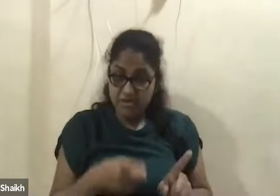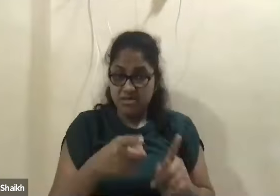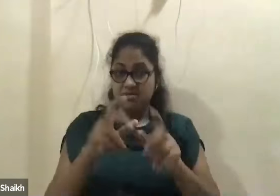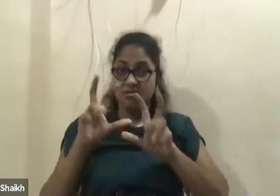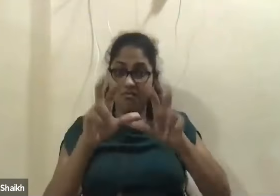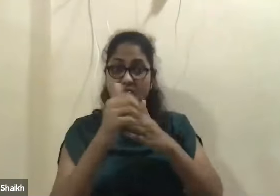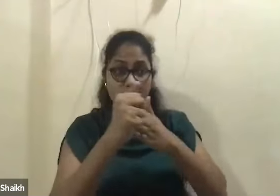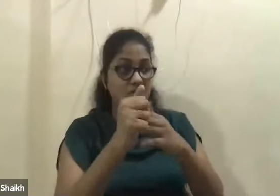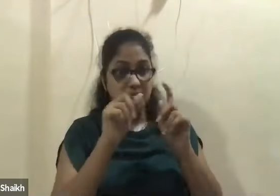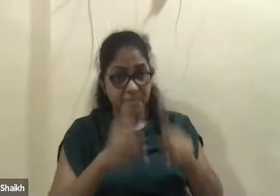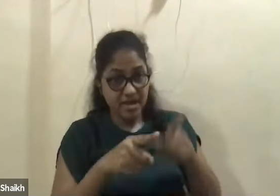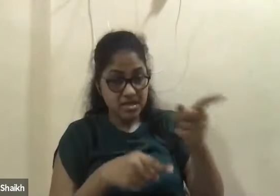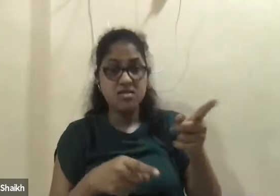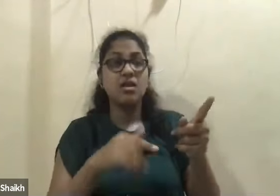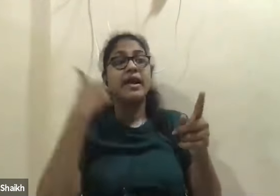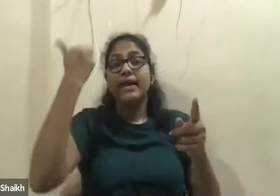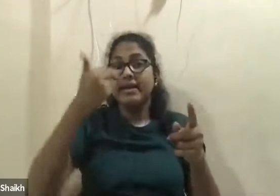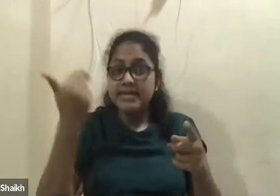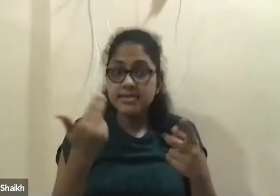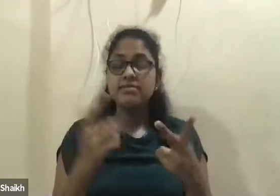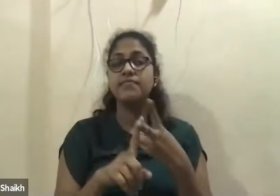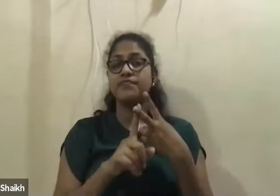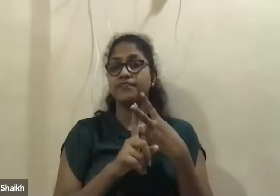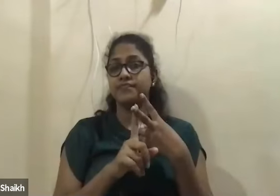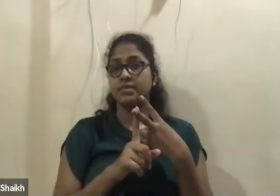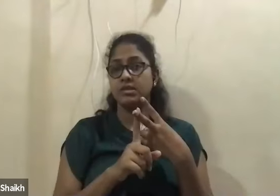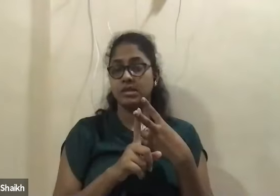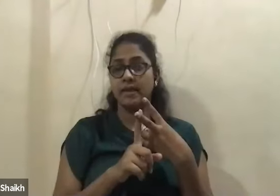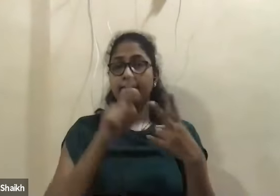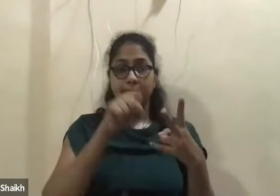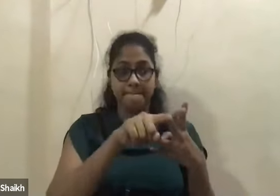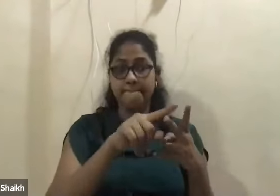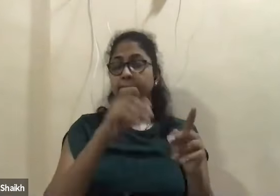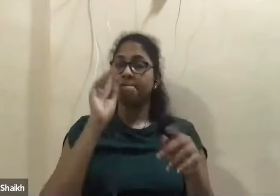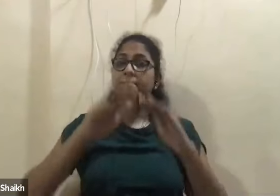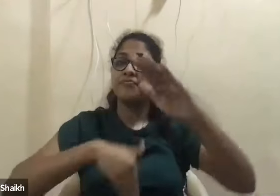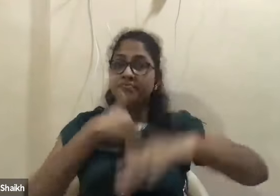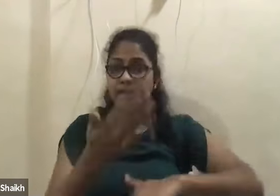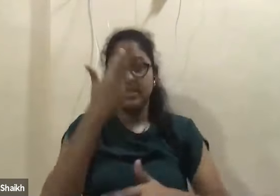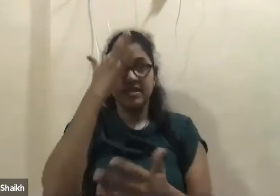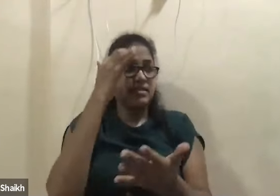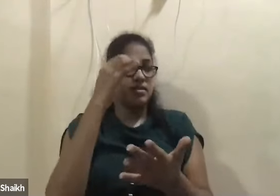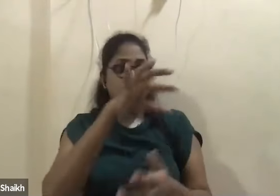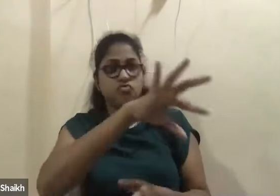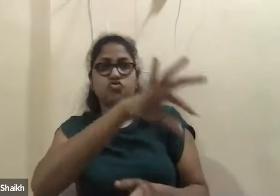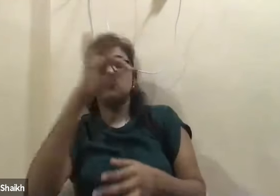is required, and it shall then appoint the person as a guardian, also providing